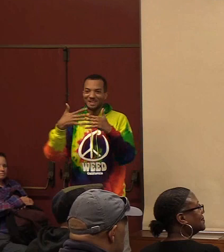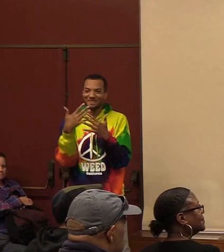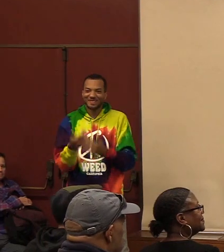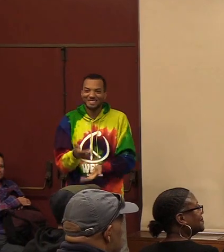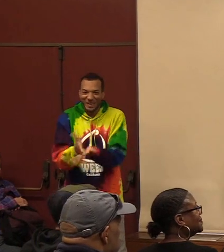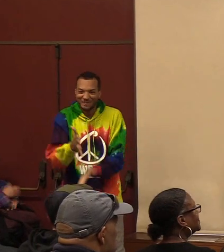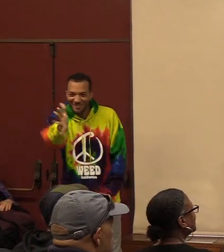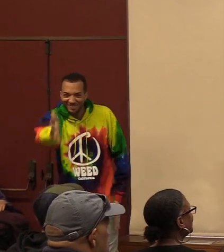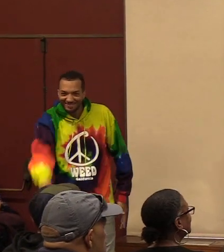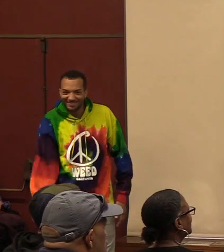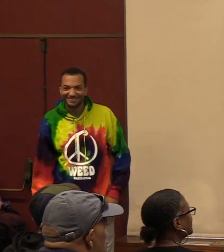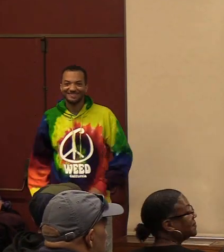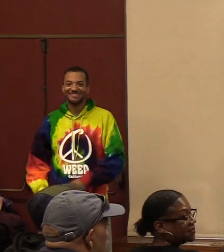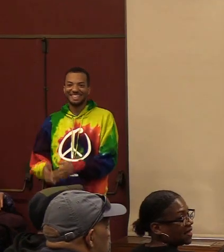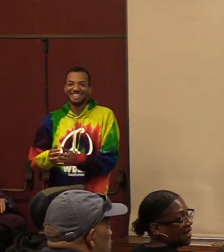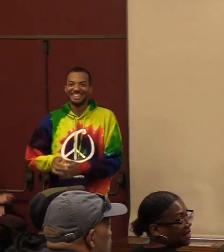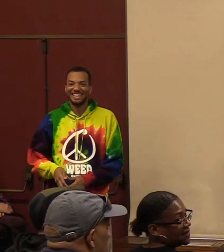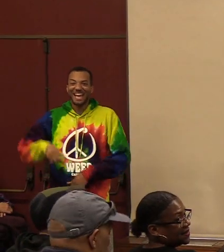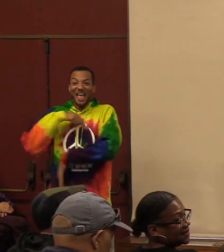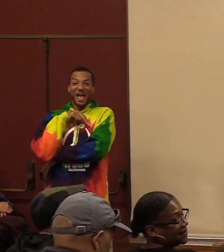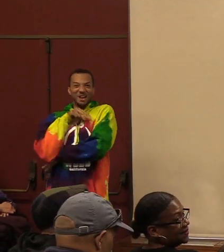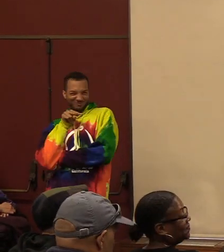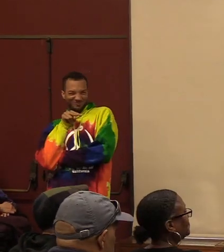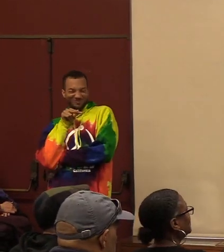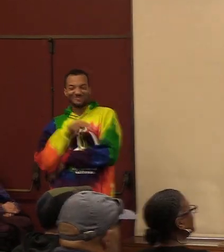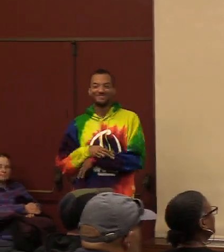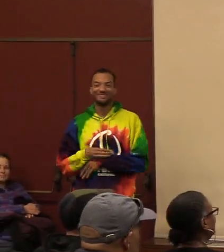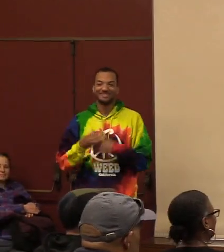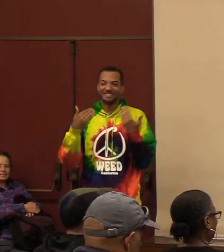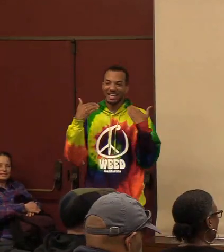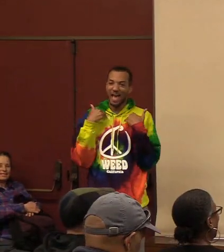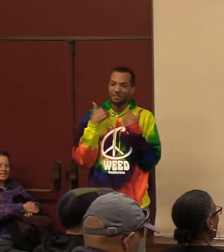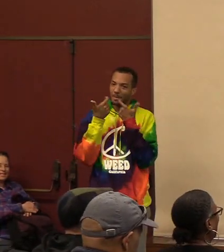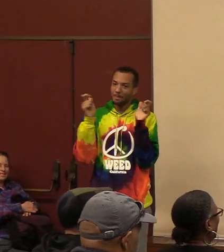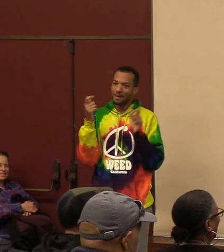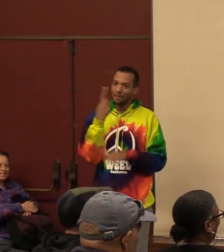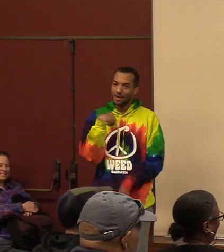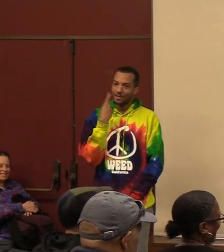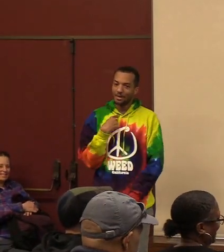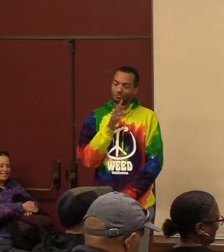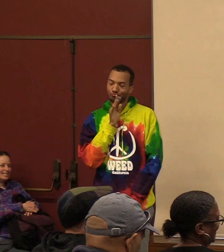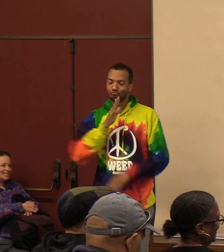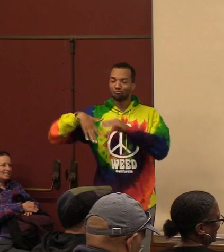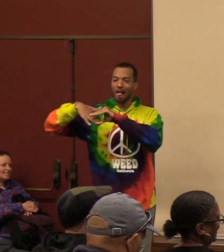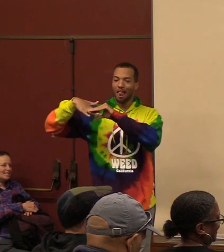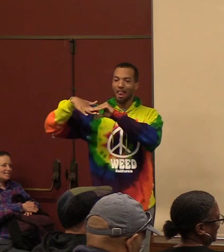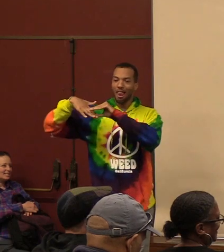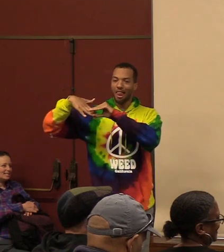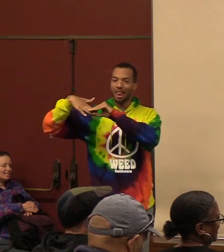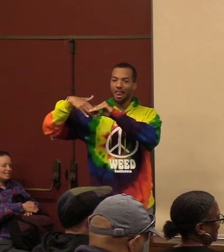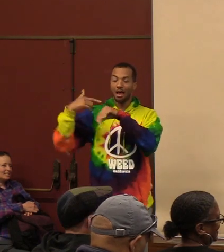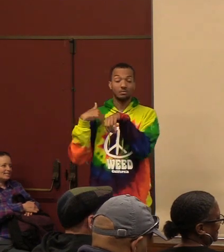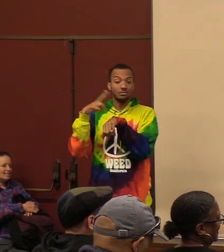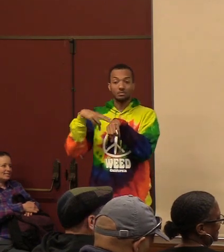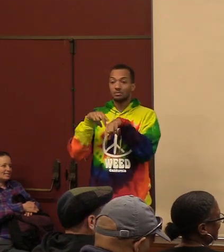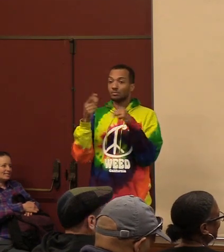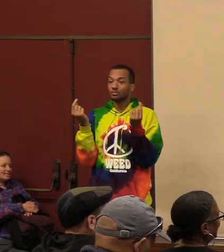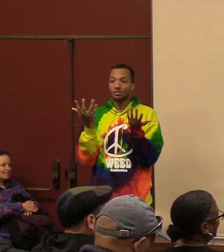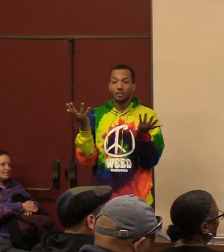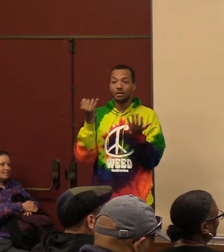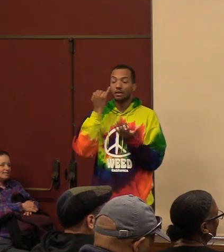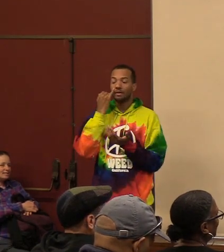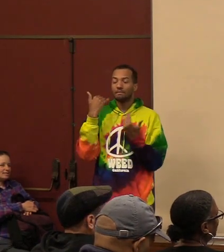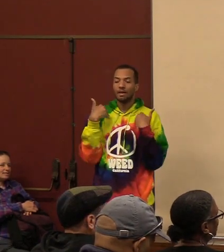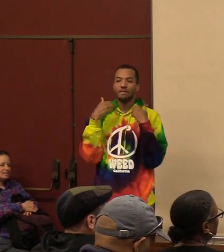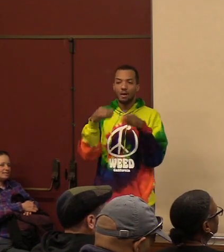the word. Thank you so very much. Can you hear me okay? Yeah. I got a big giant mouth anyway. But this is what I normally do whenever I have